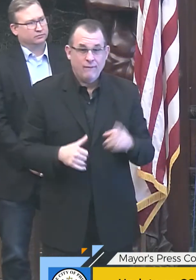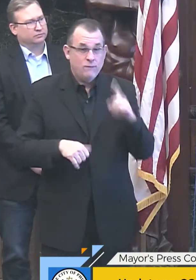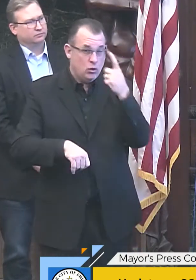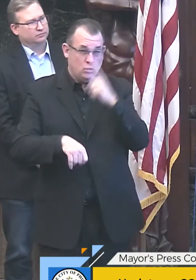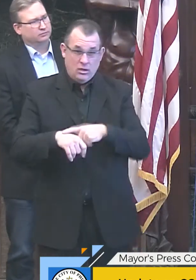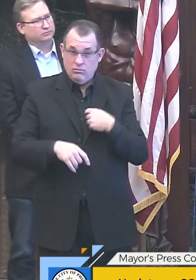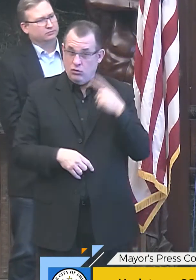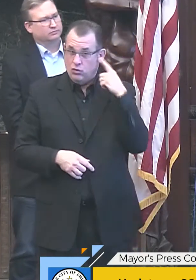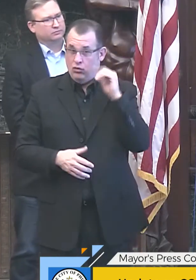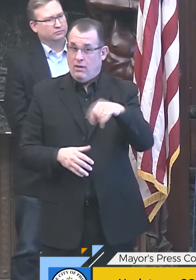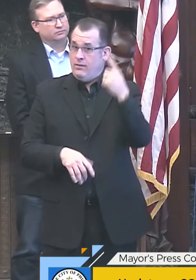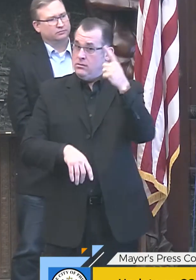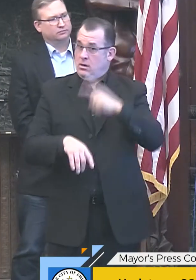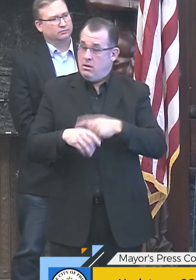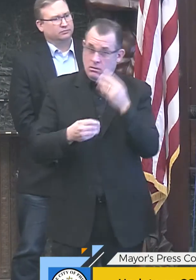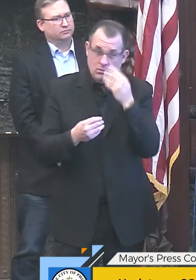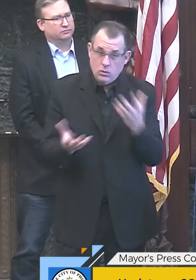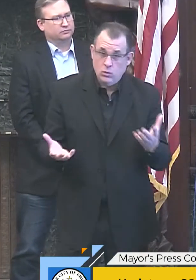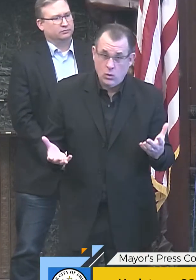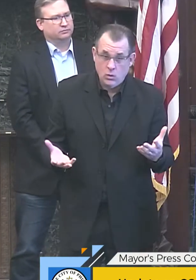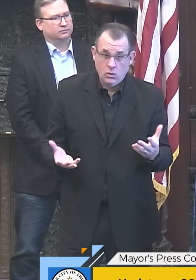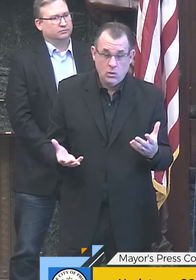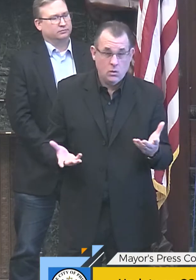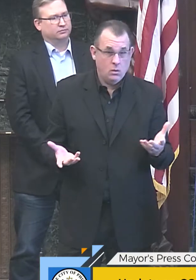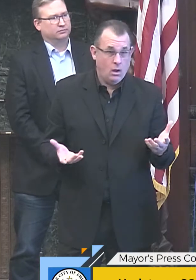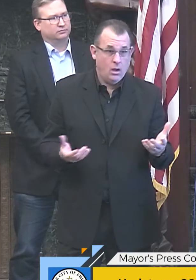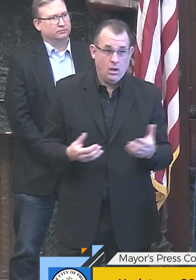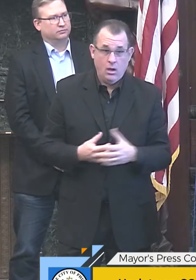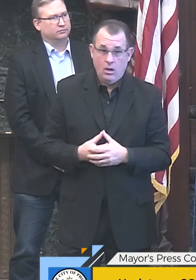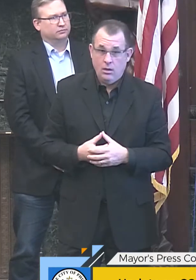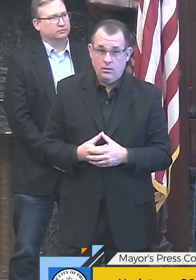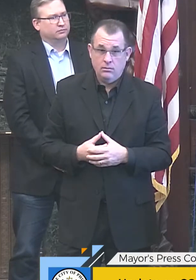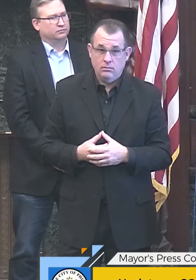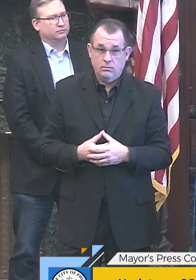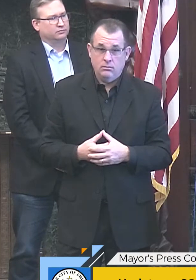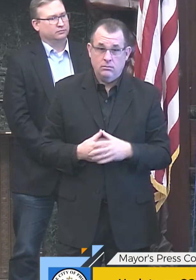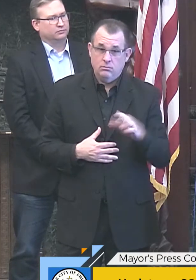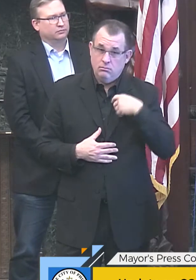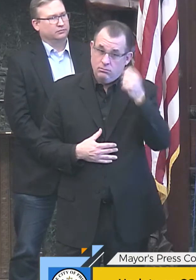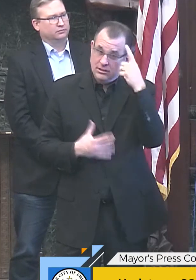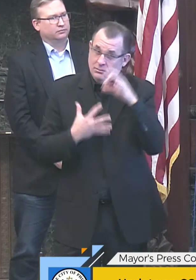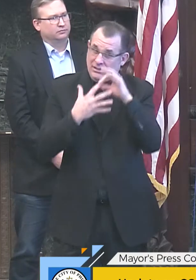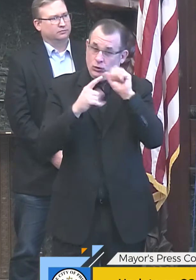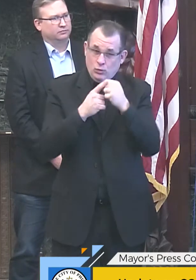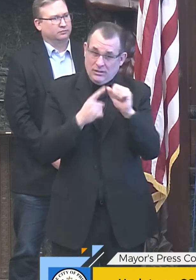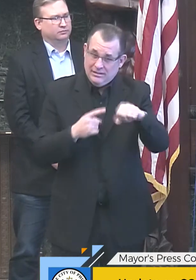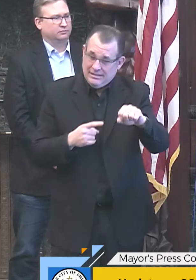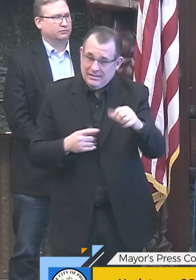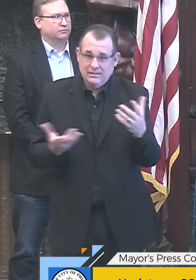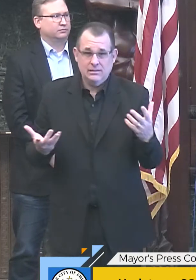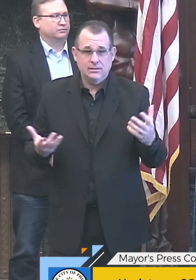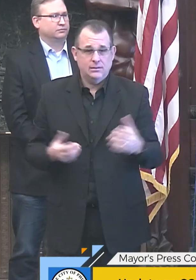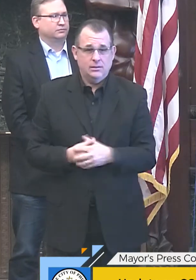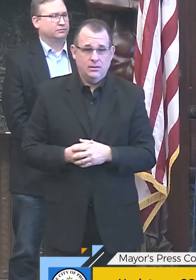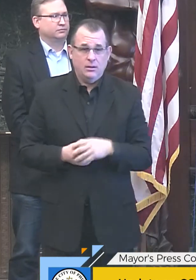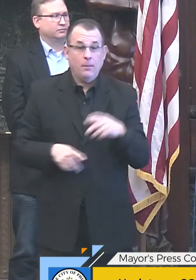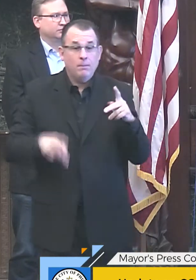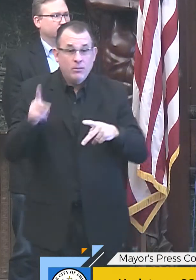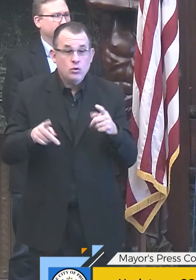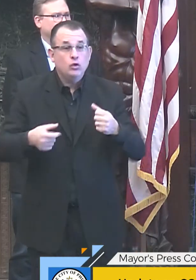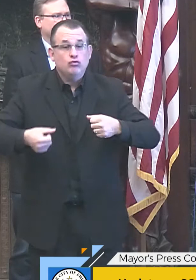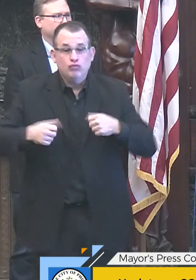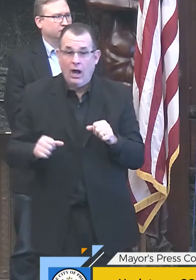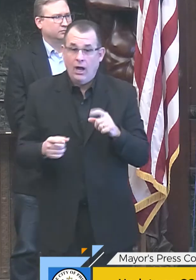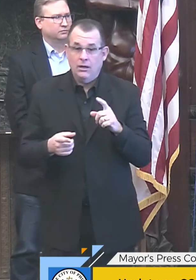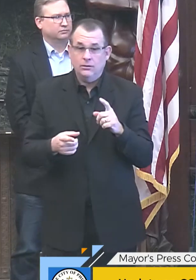and this is a special situation where people are dealing with these issues for the first